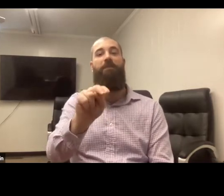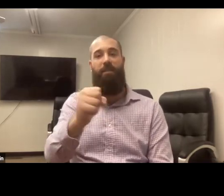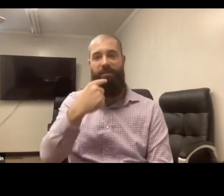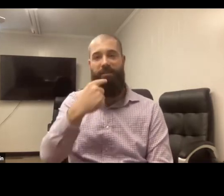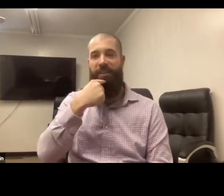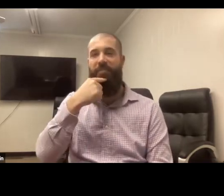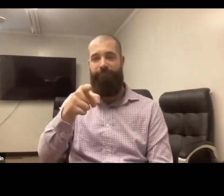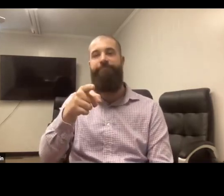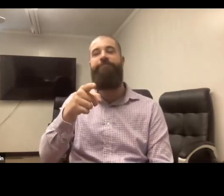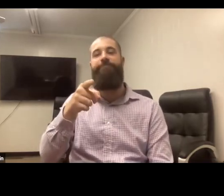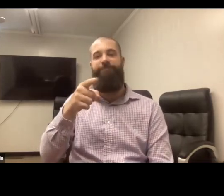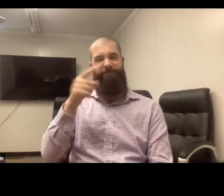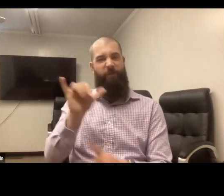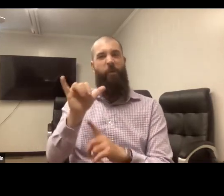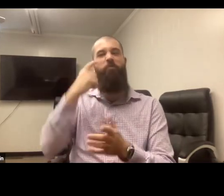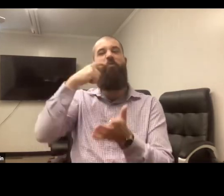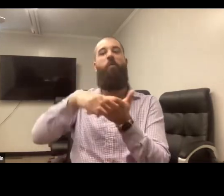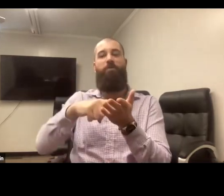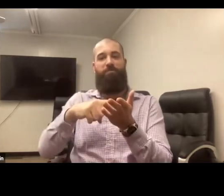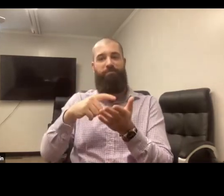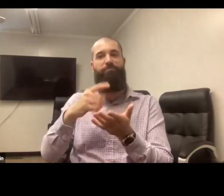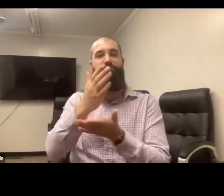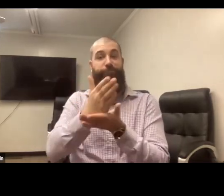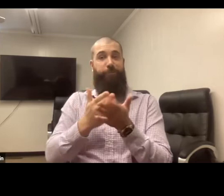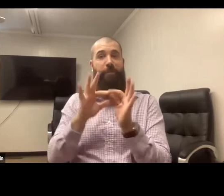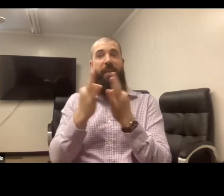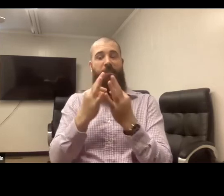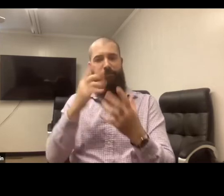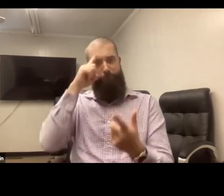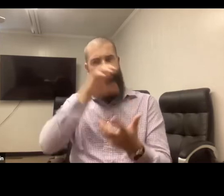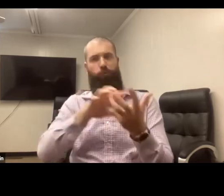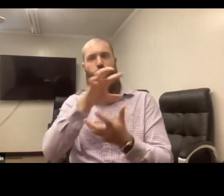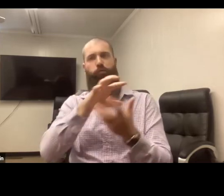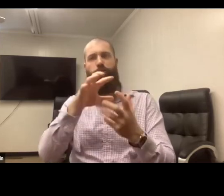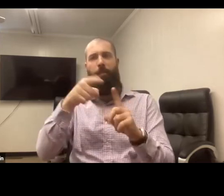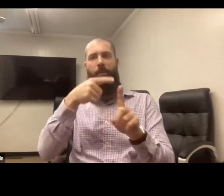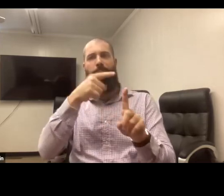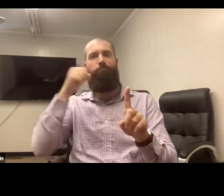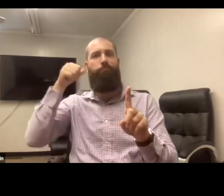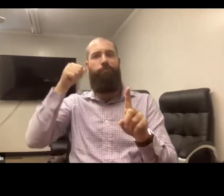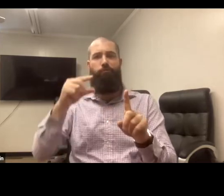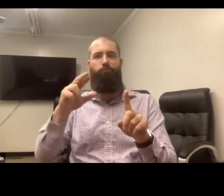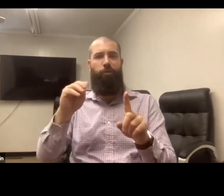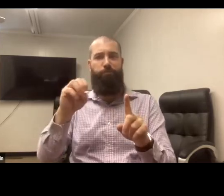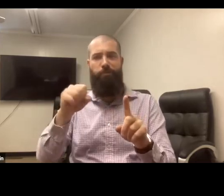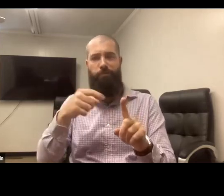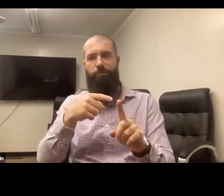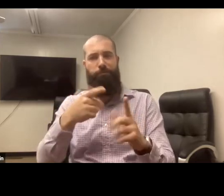Yes, Jay Evans, yeah, you said that I've also noticed that some families are